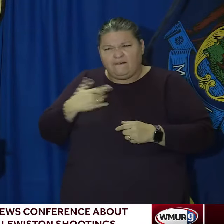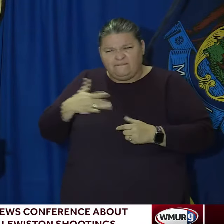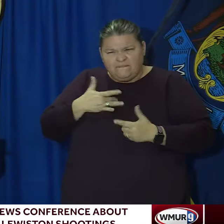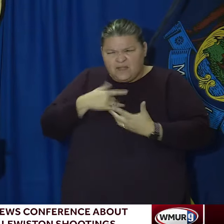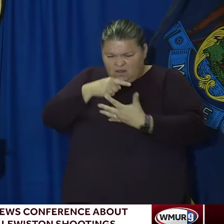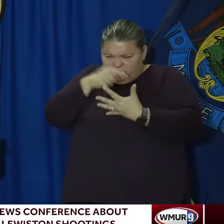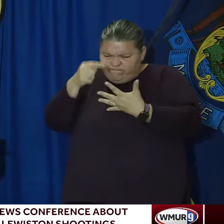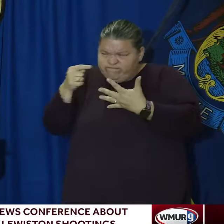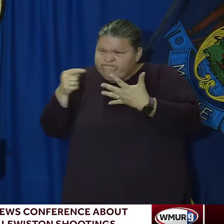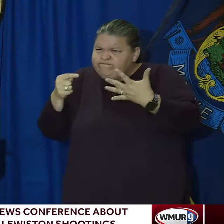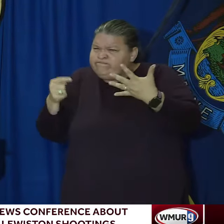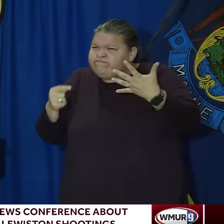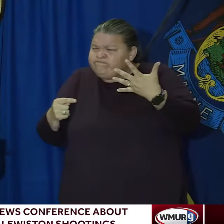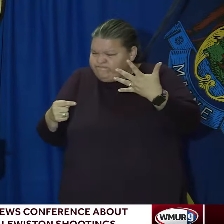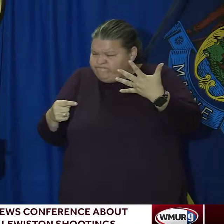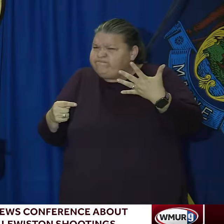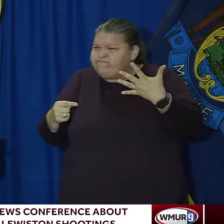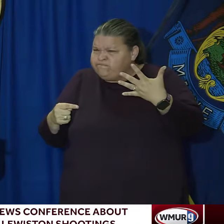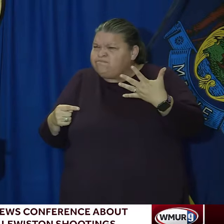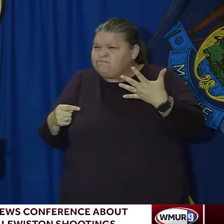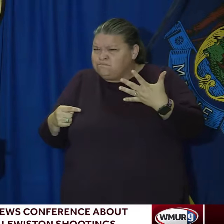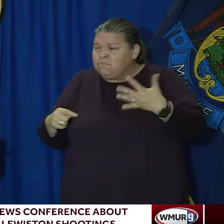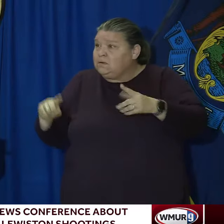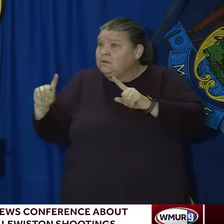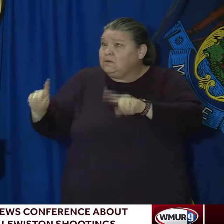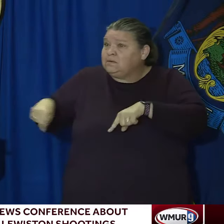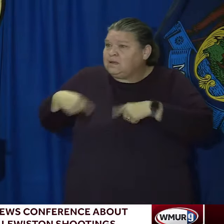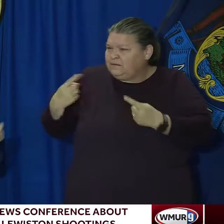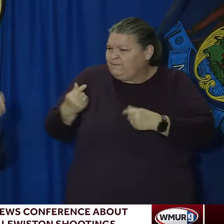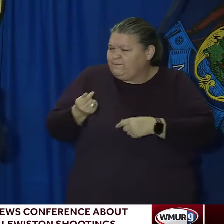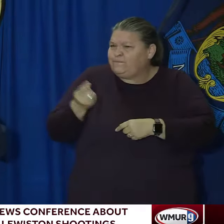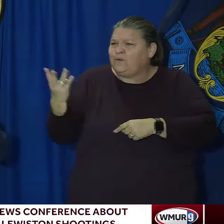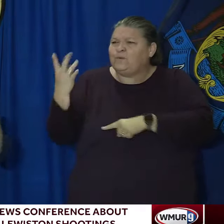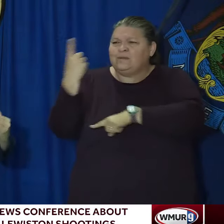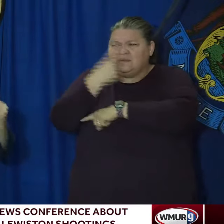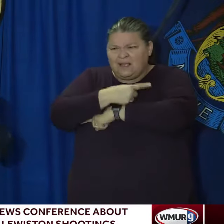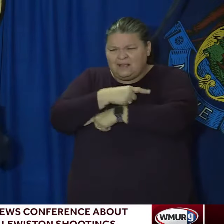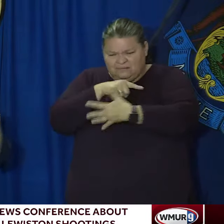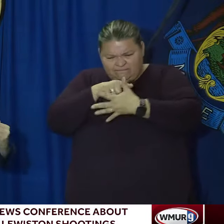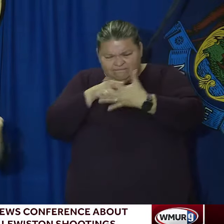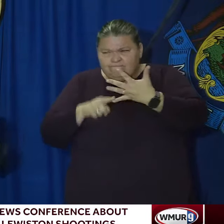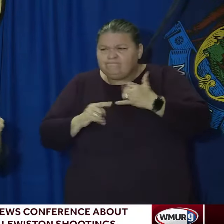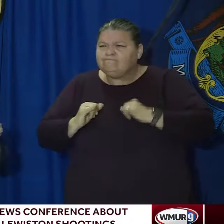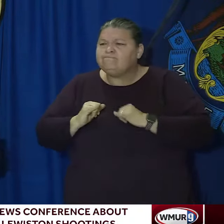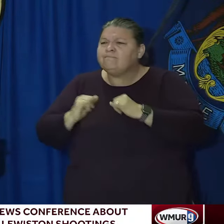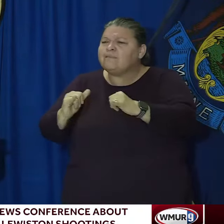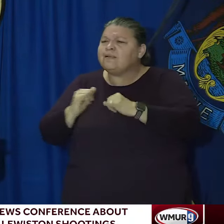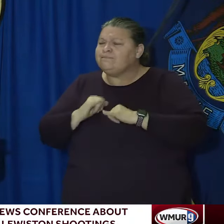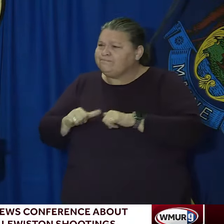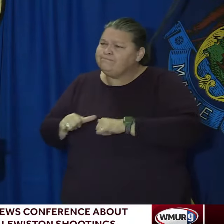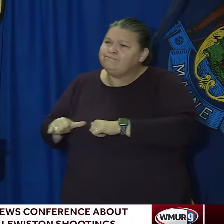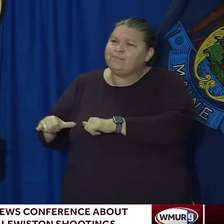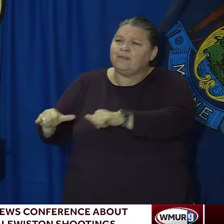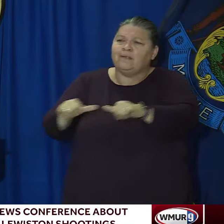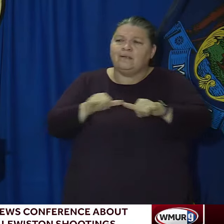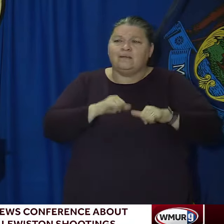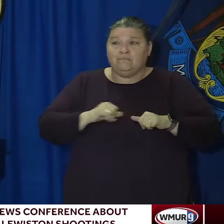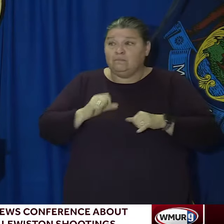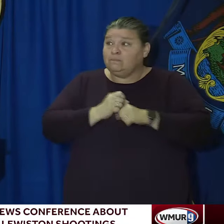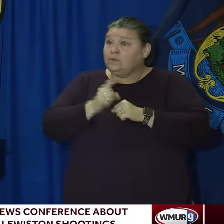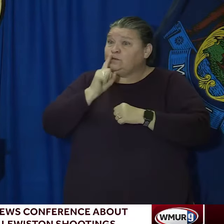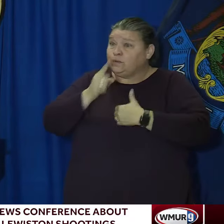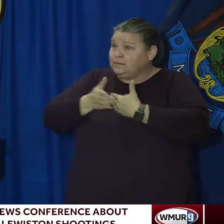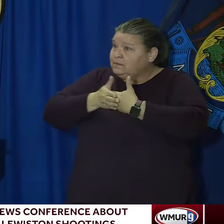myself over the last several days, and I'm sure we'll continue to feel things in the coming days and weeks and